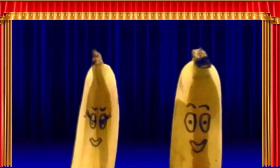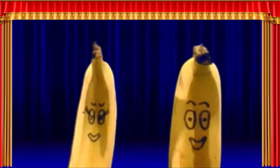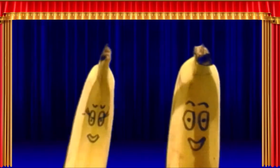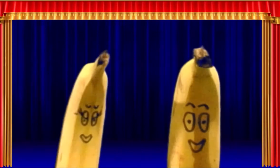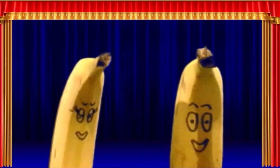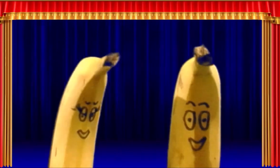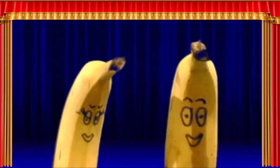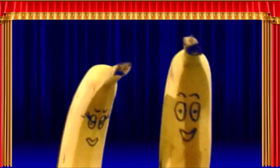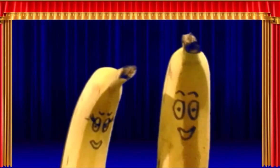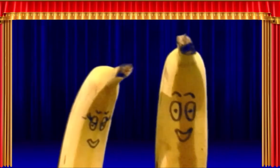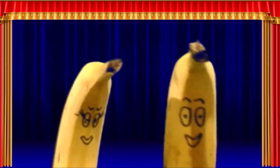that.